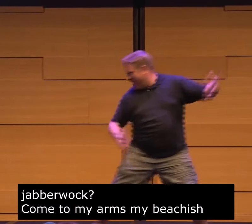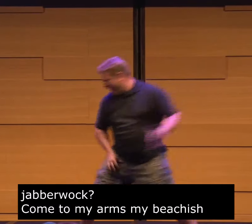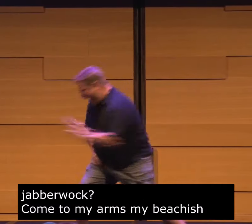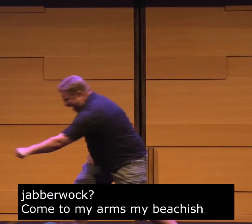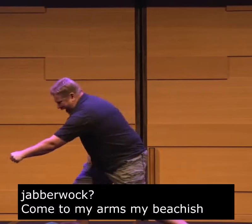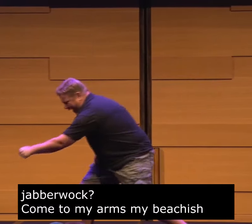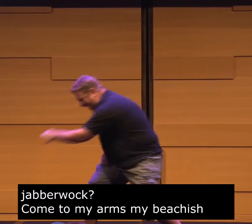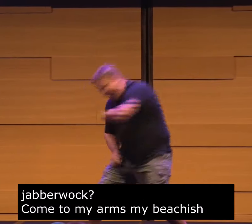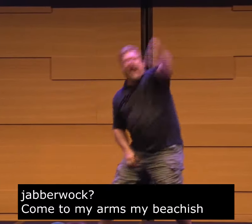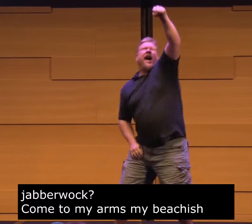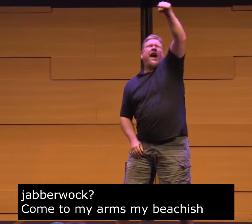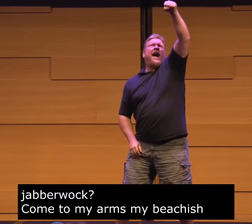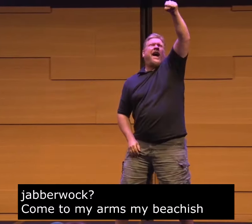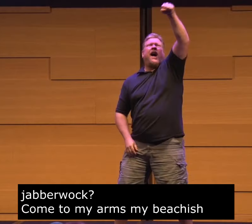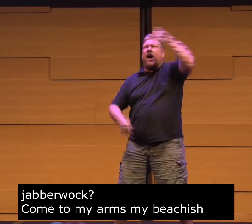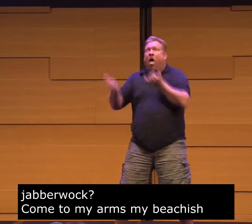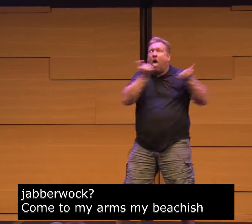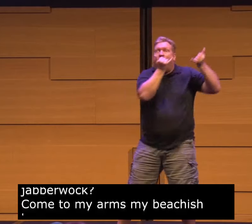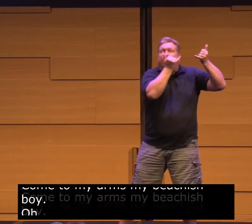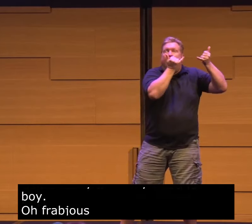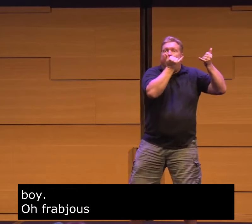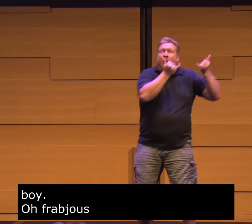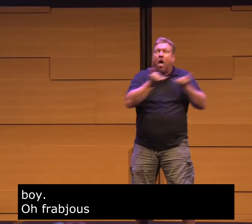calloo, callay!" He chortled in his joy.